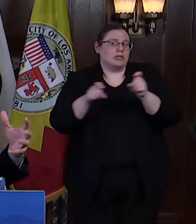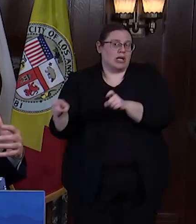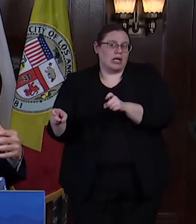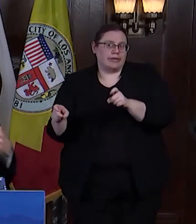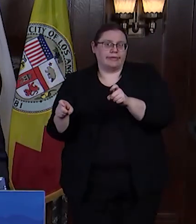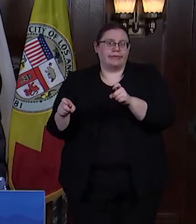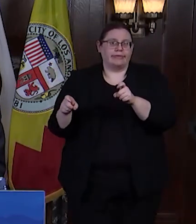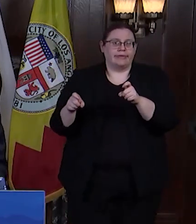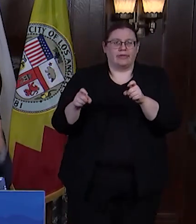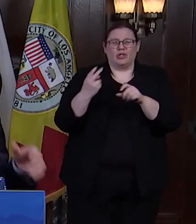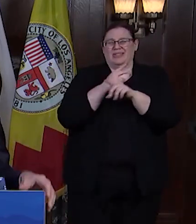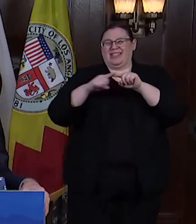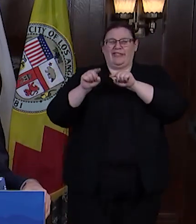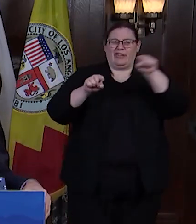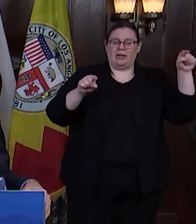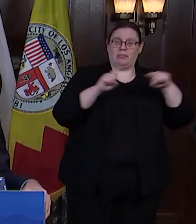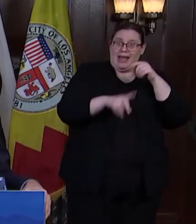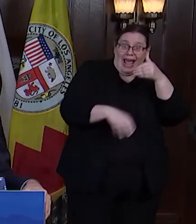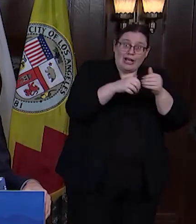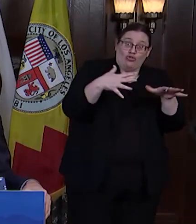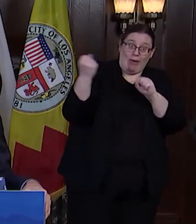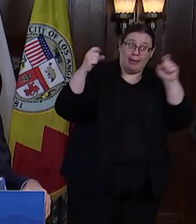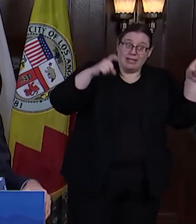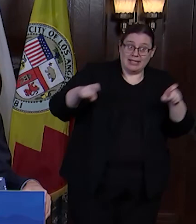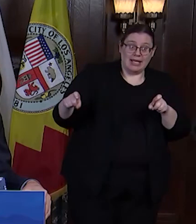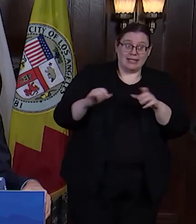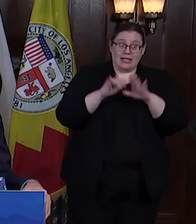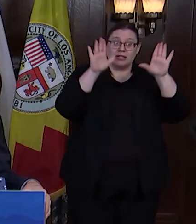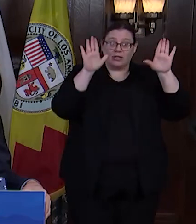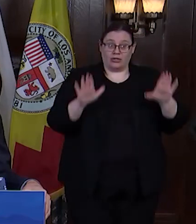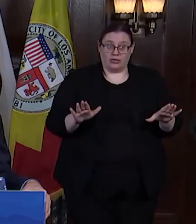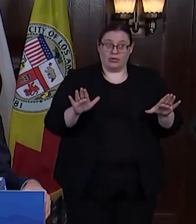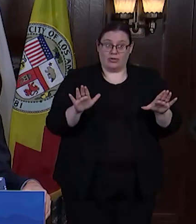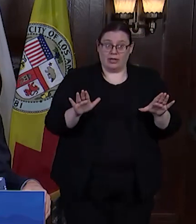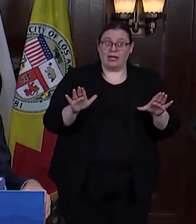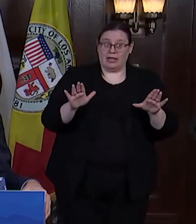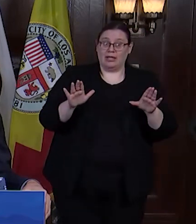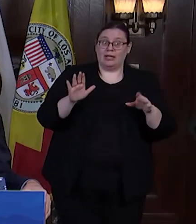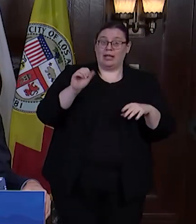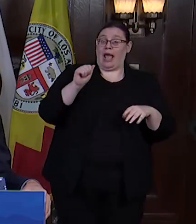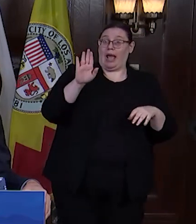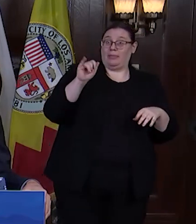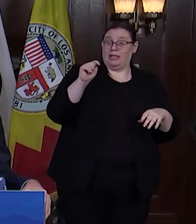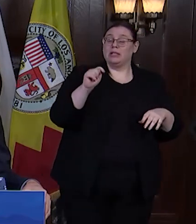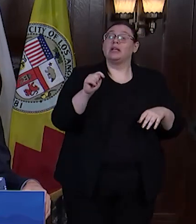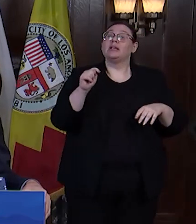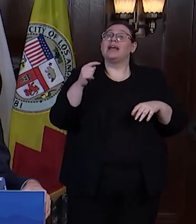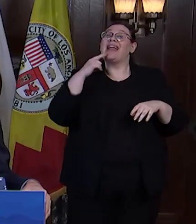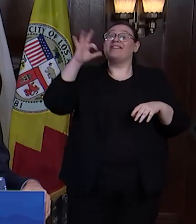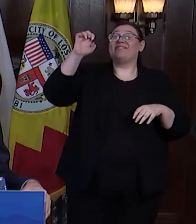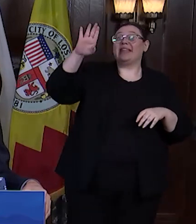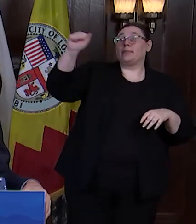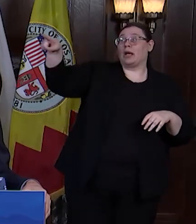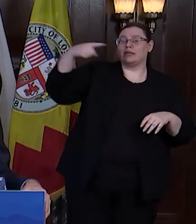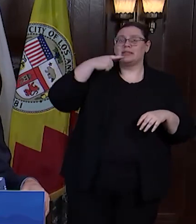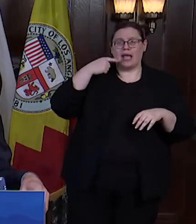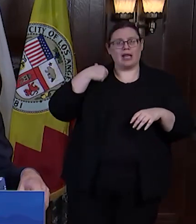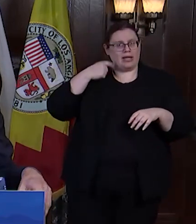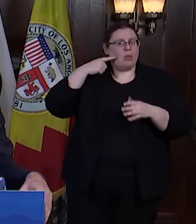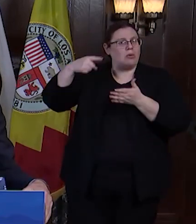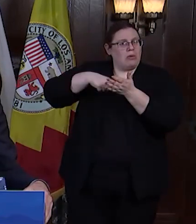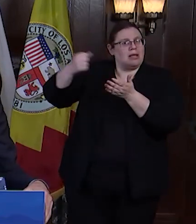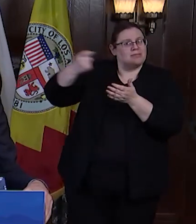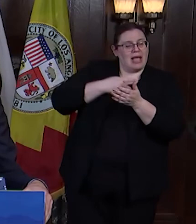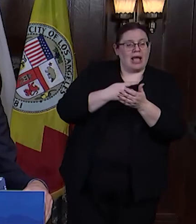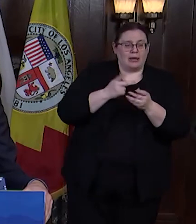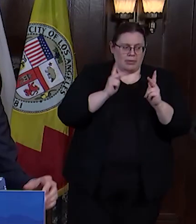different ones, but the Abbott rapid tests, that's a great example of cooperation. FEMA saying that they will allow us to get reimbursed for putting